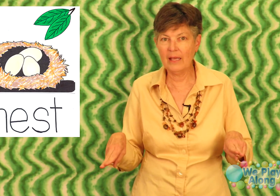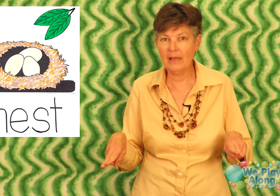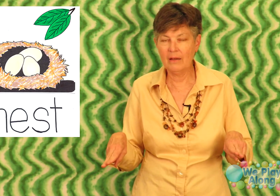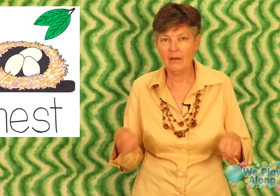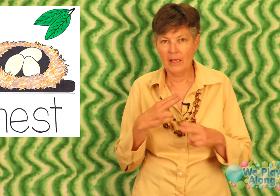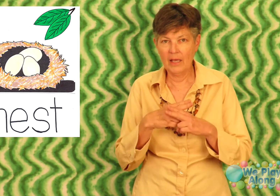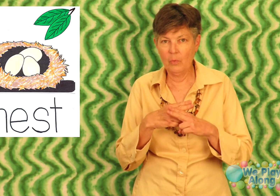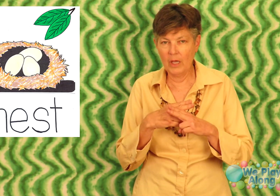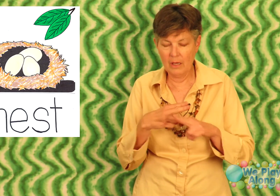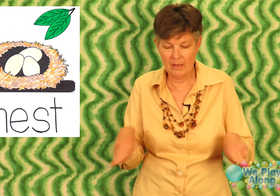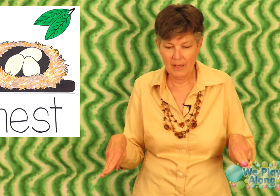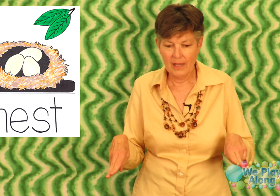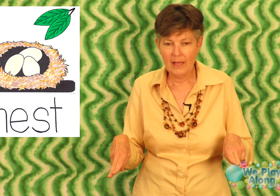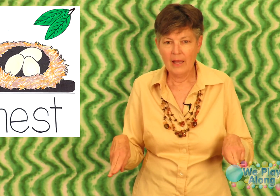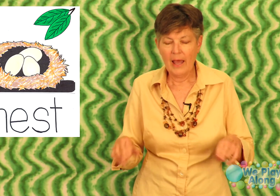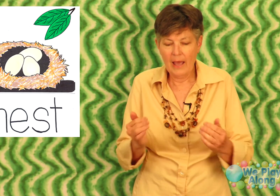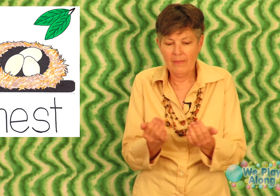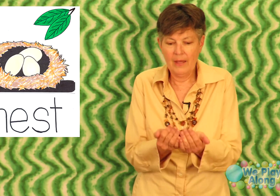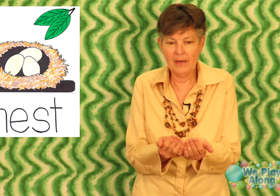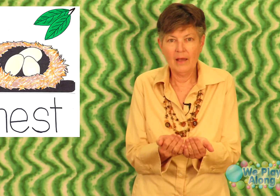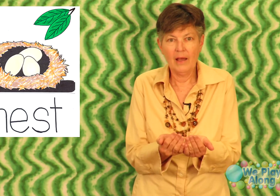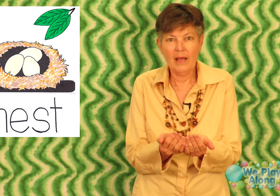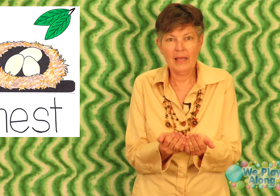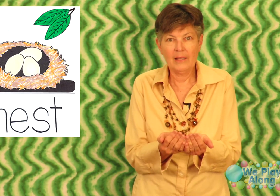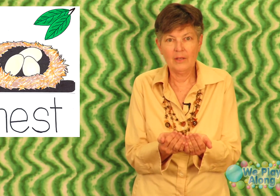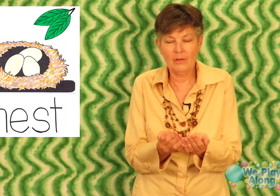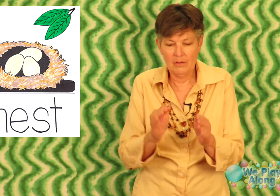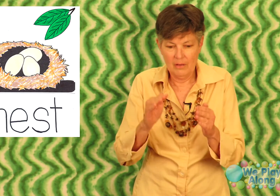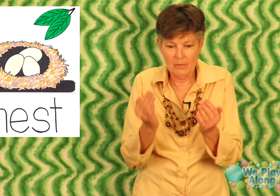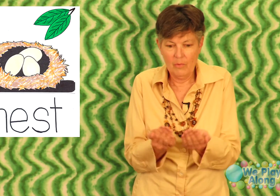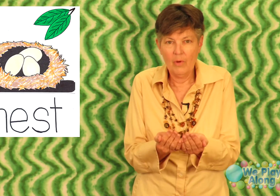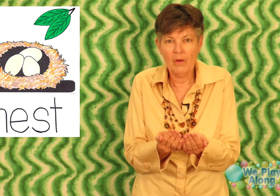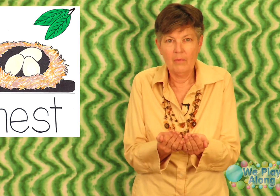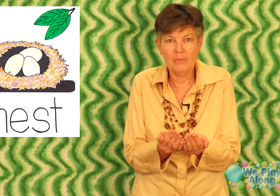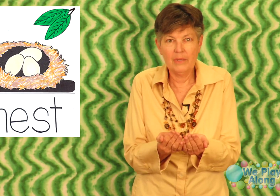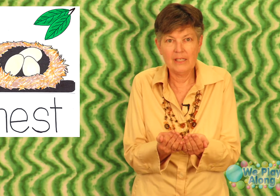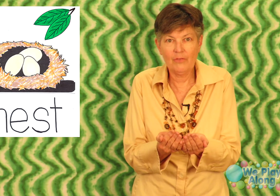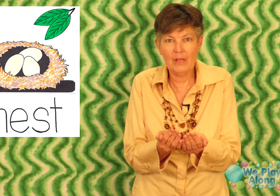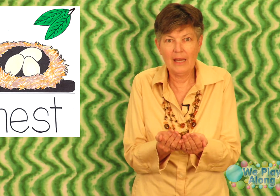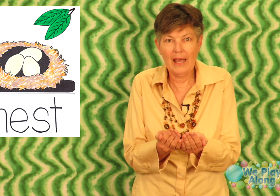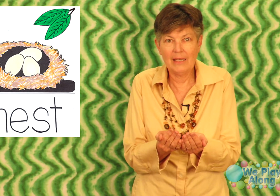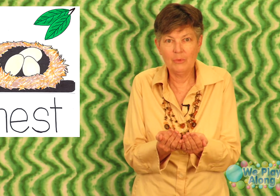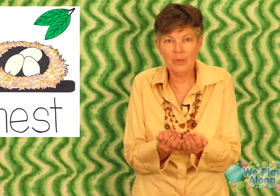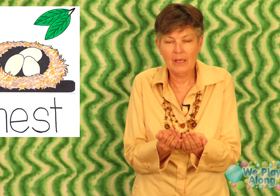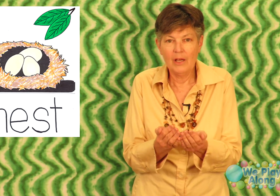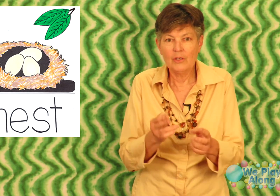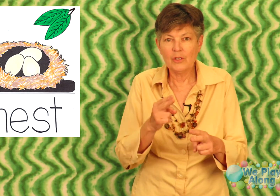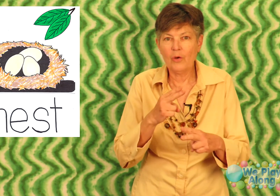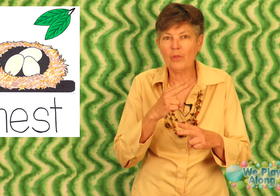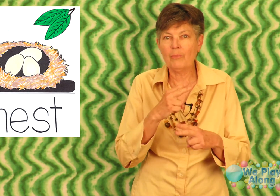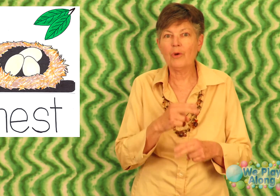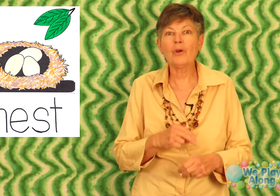E week, and then like a little place for the egg to be. So the